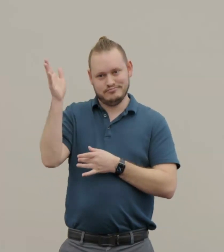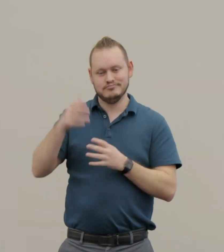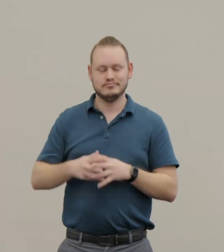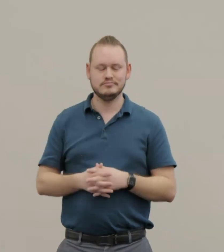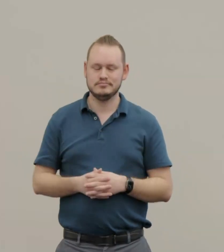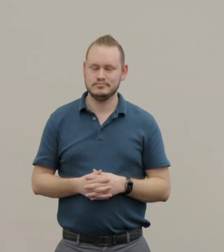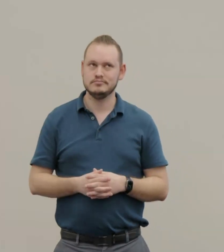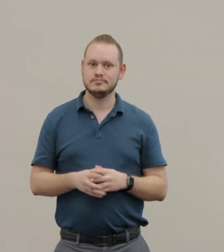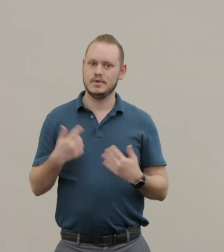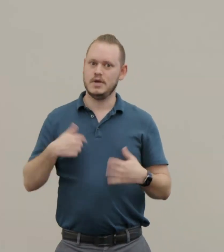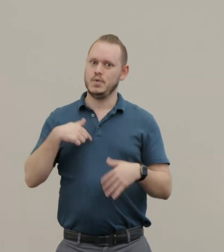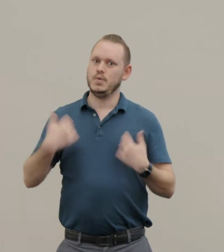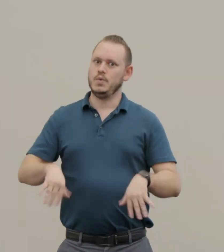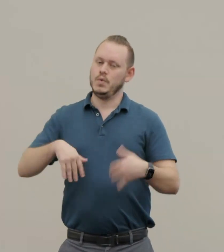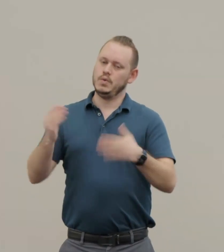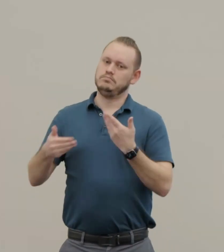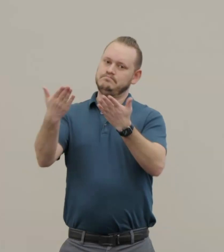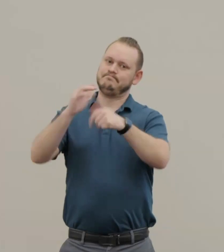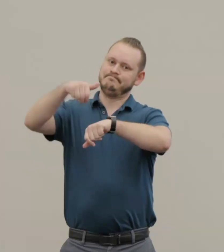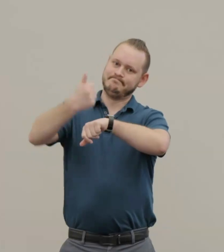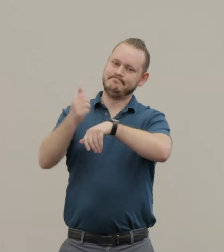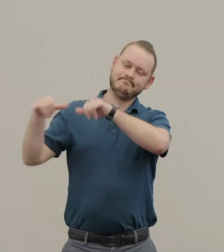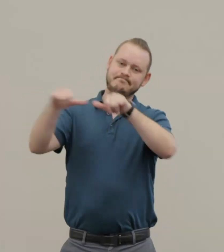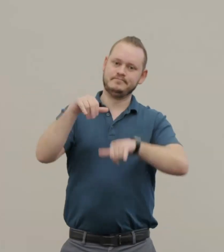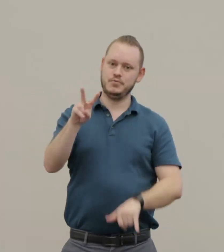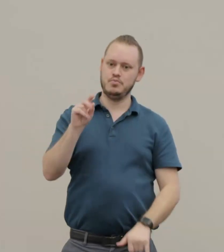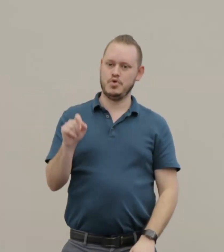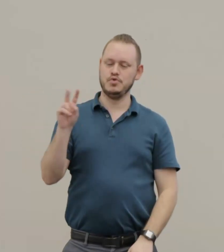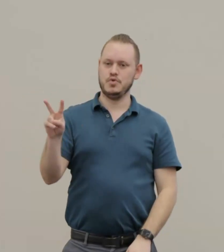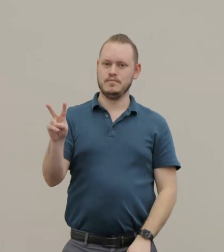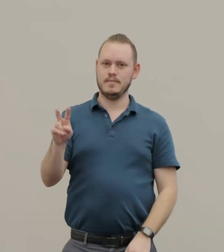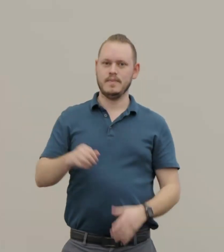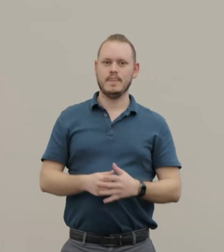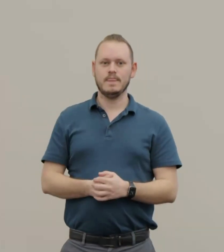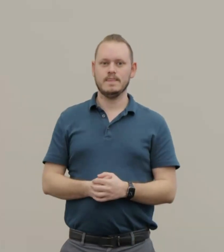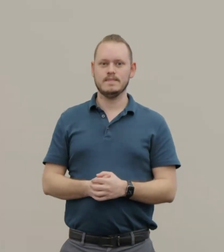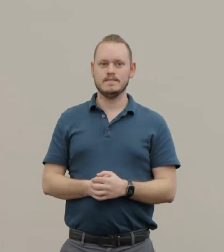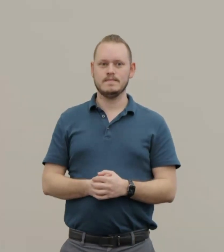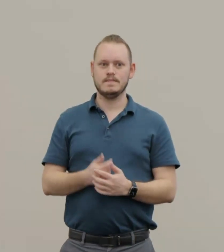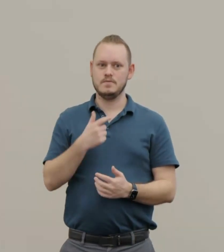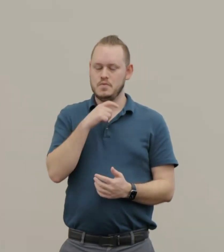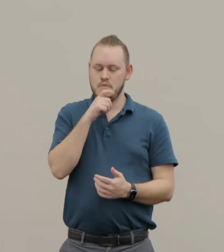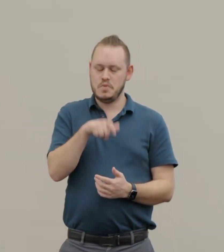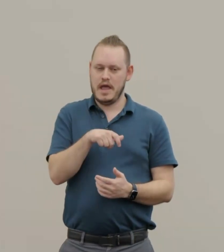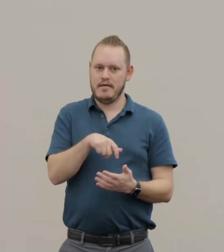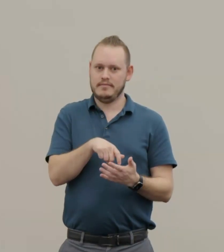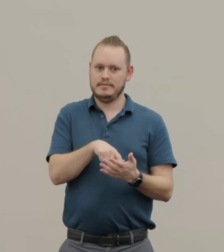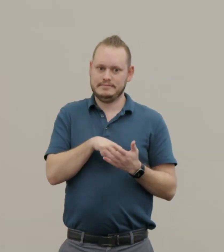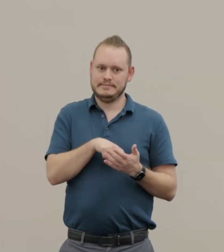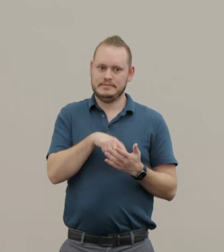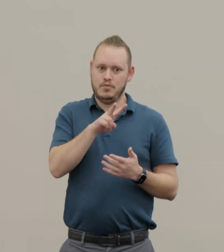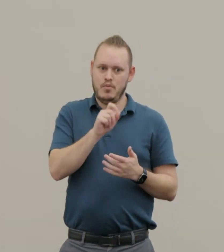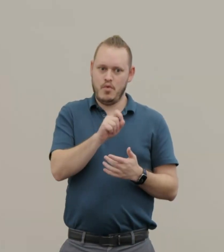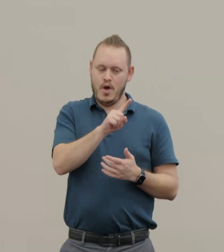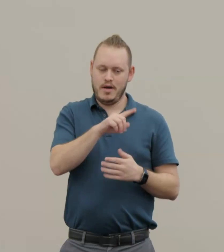So I would highly recommend setting your standard at 2.2. You do not have to say 2.1 in order to meet the compliance here.